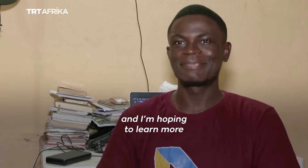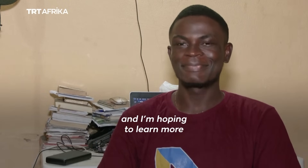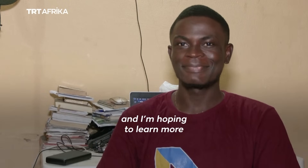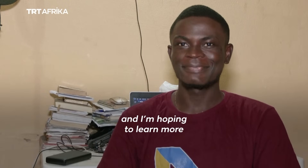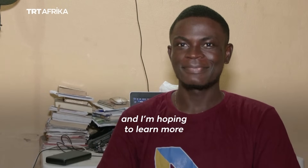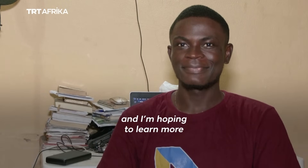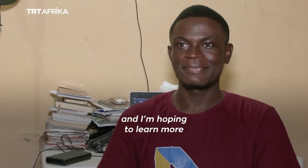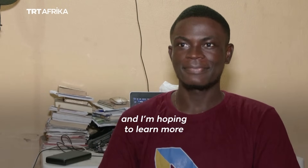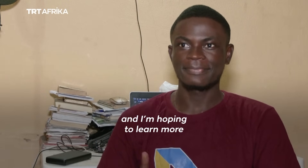I'm hoping to learn more.